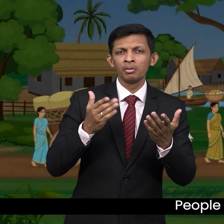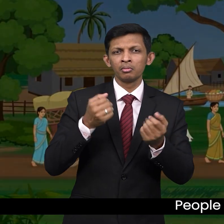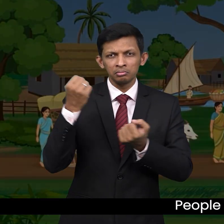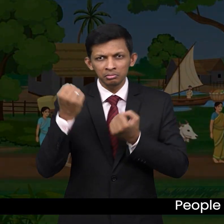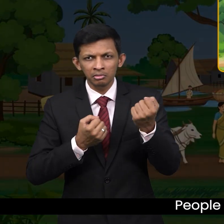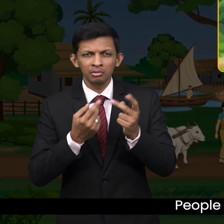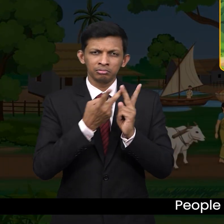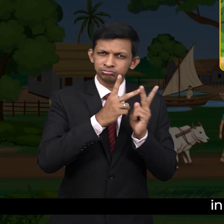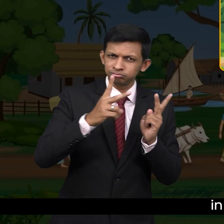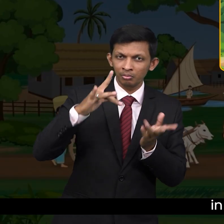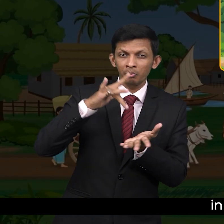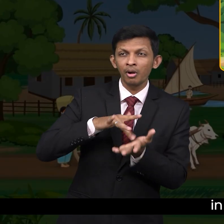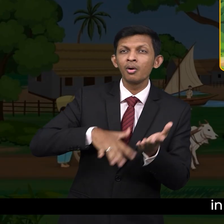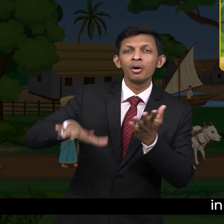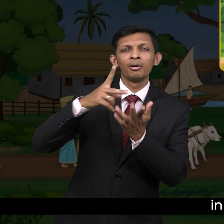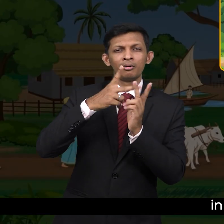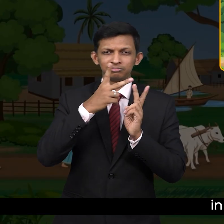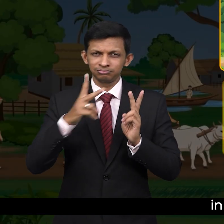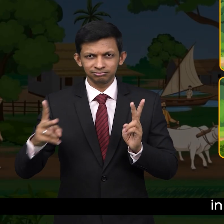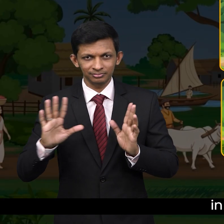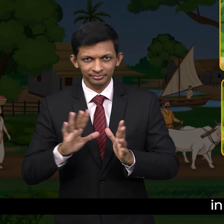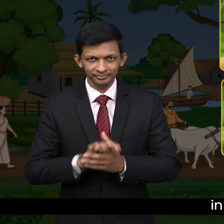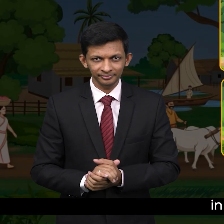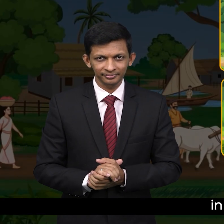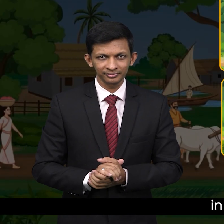People use different vehicles in different places.